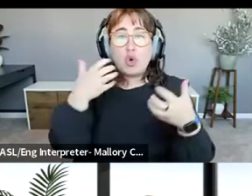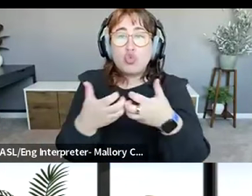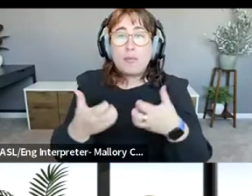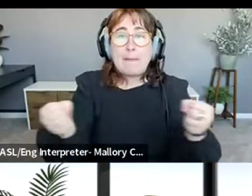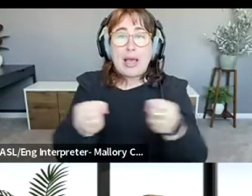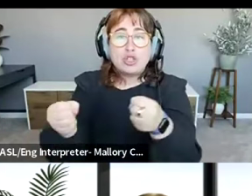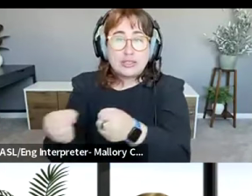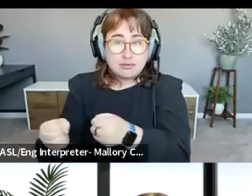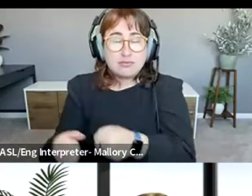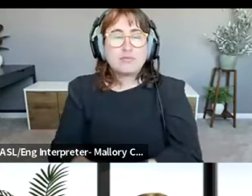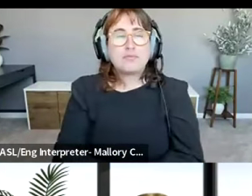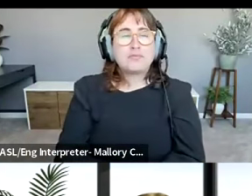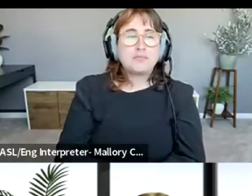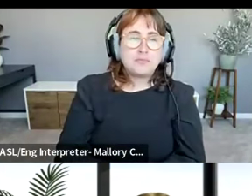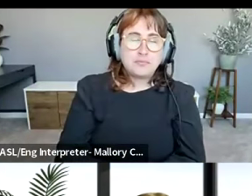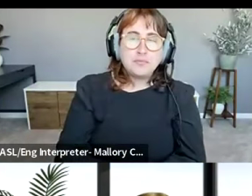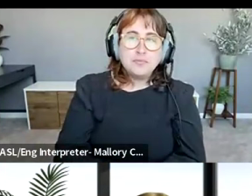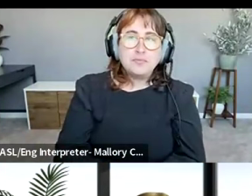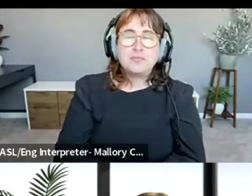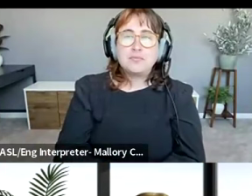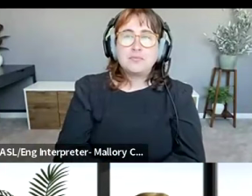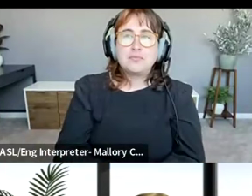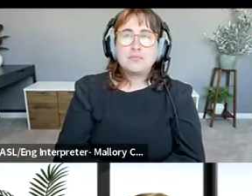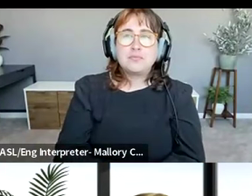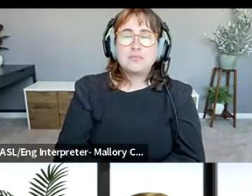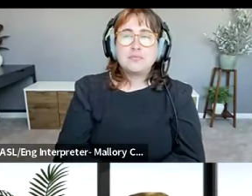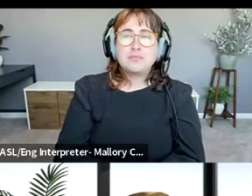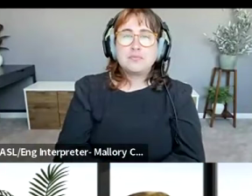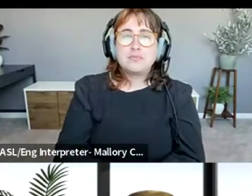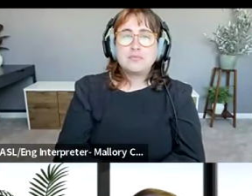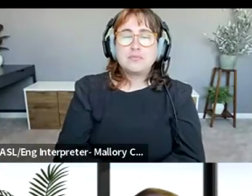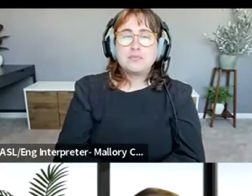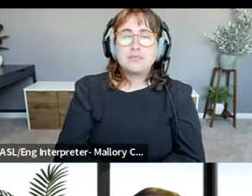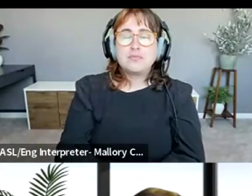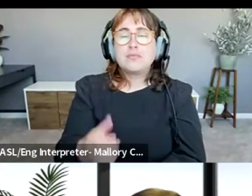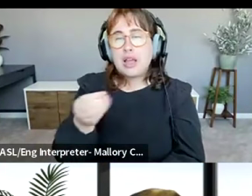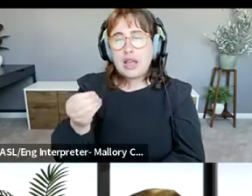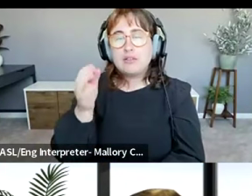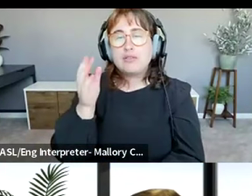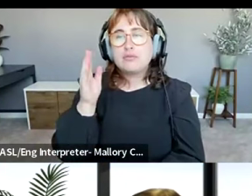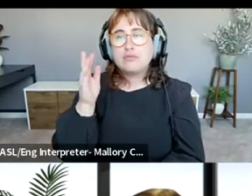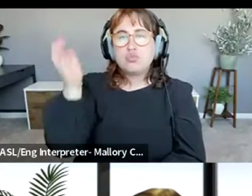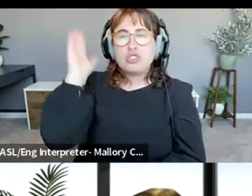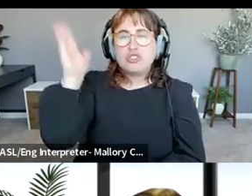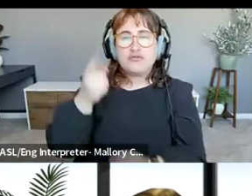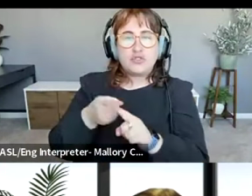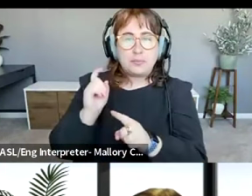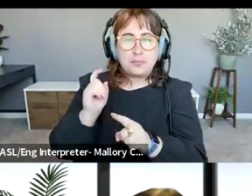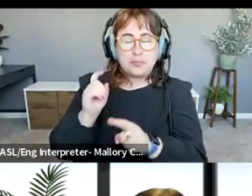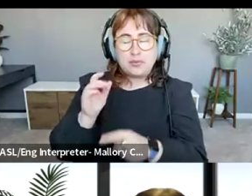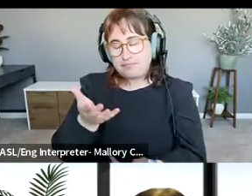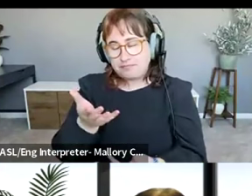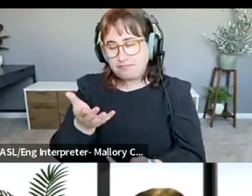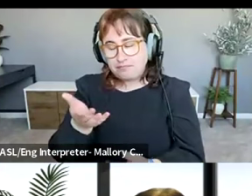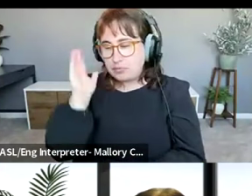bit. We are going to also have a presentation from, or